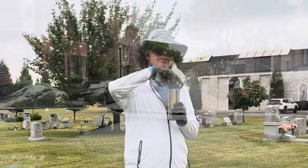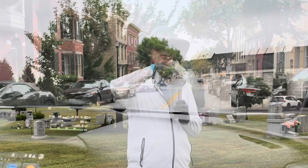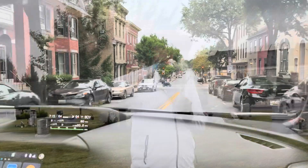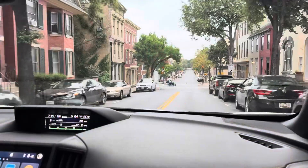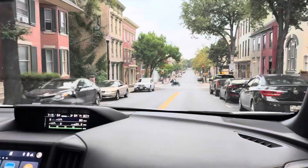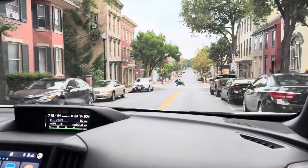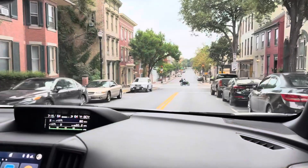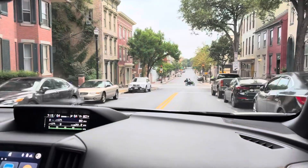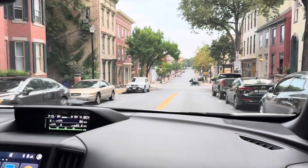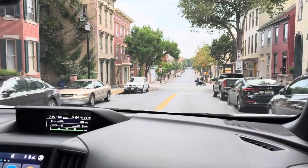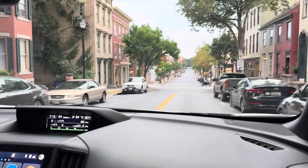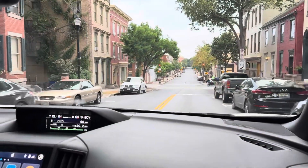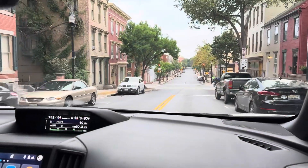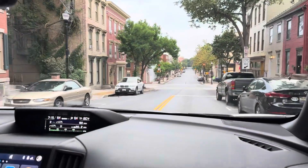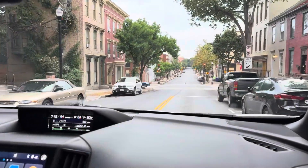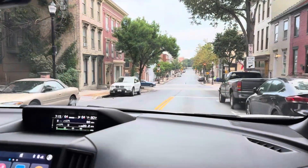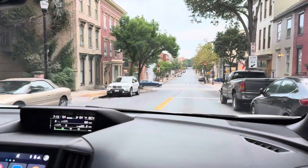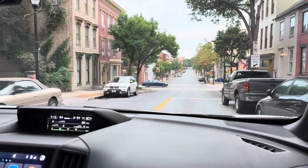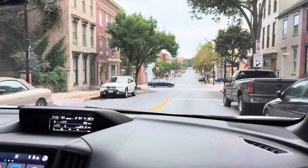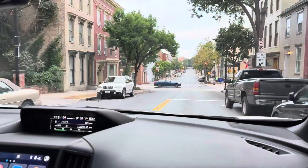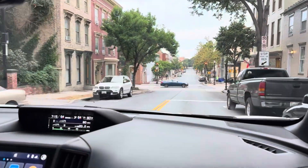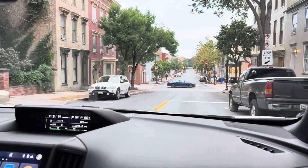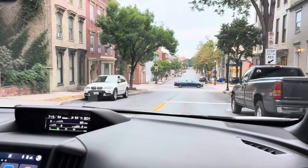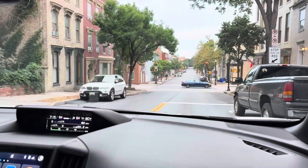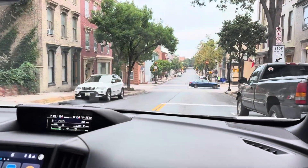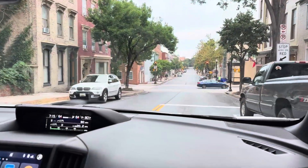Gatorade Zero is important.